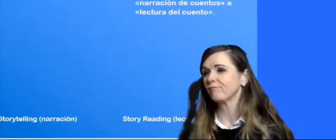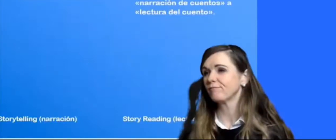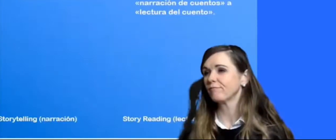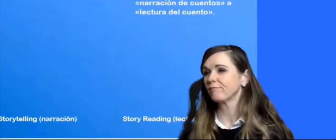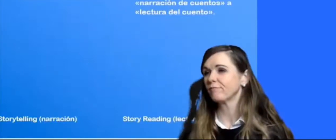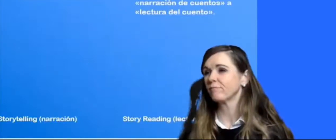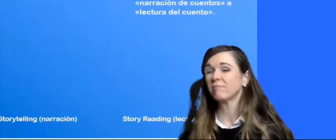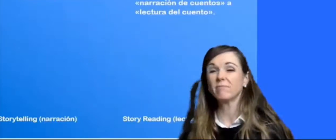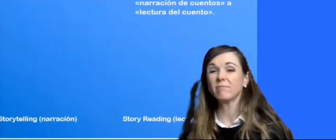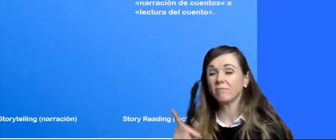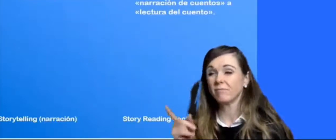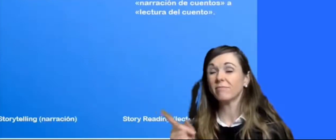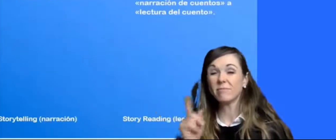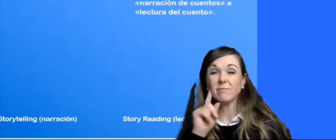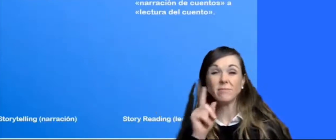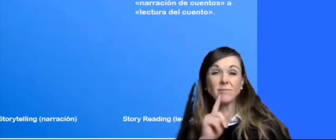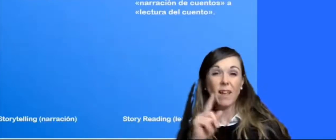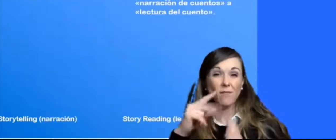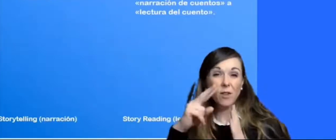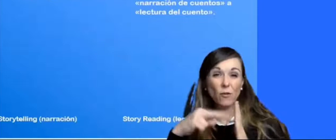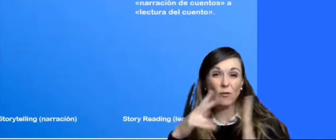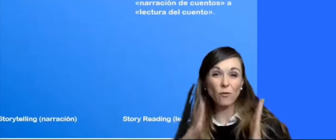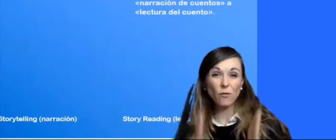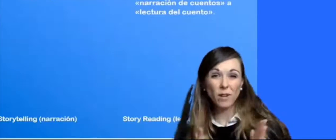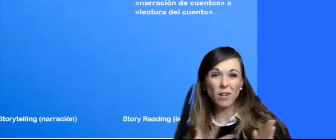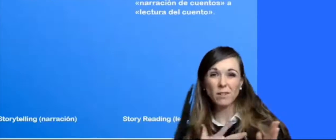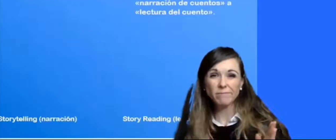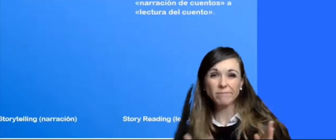Principle number 4.